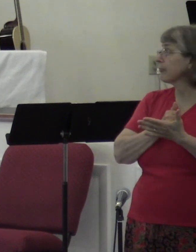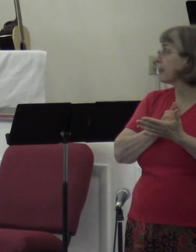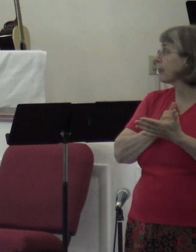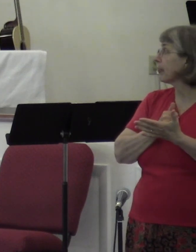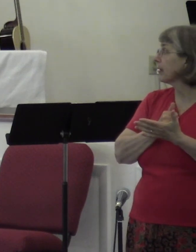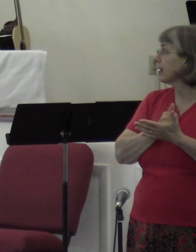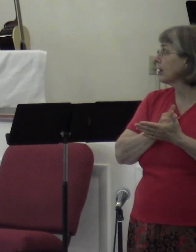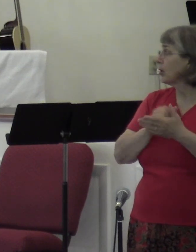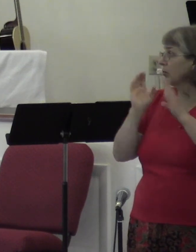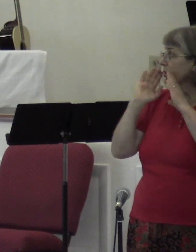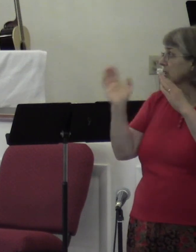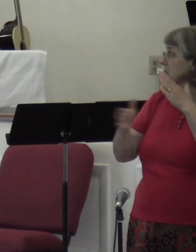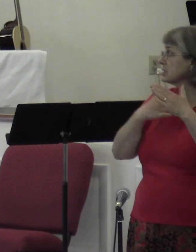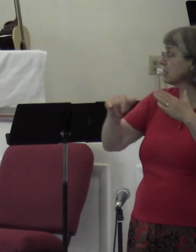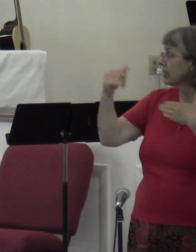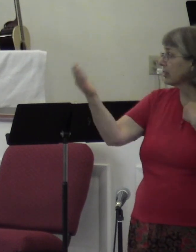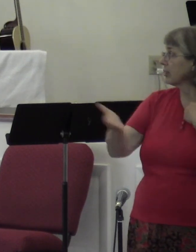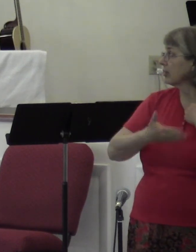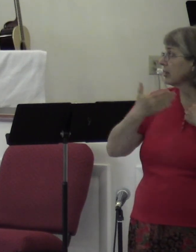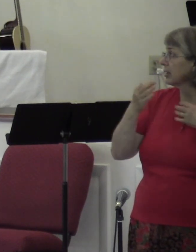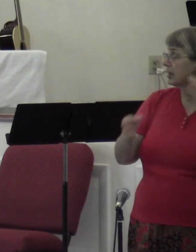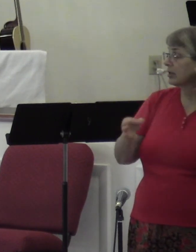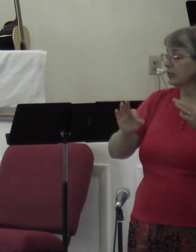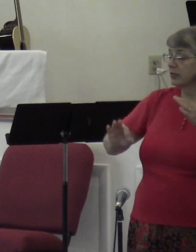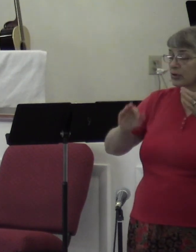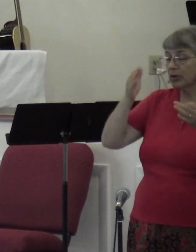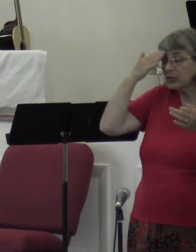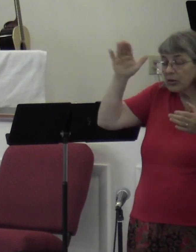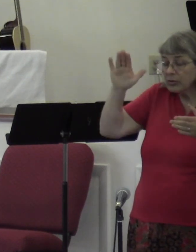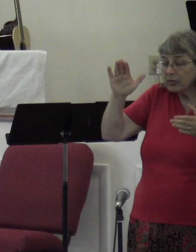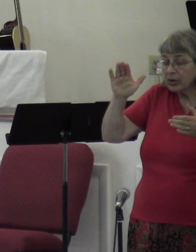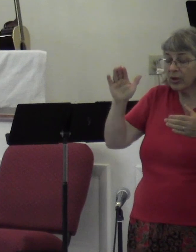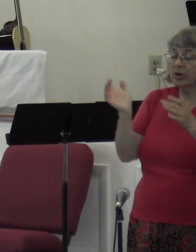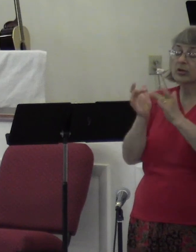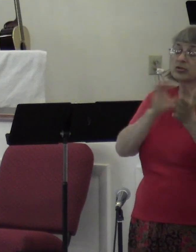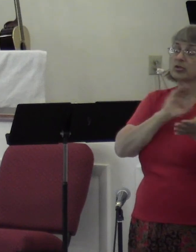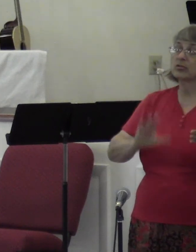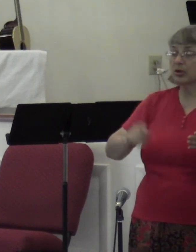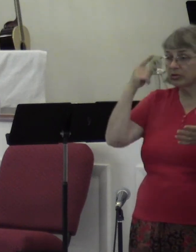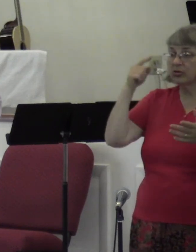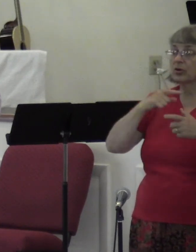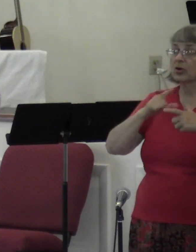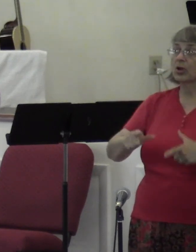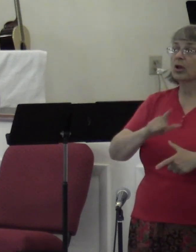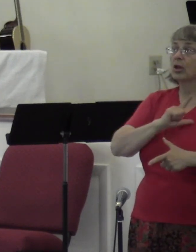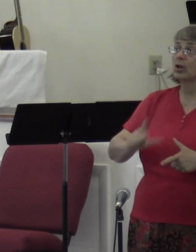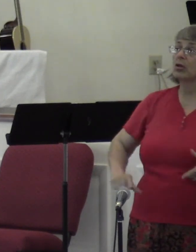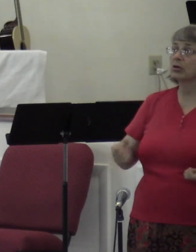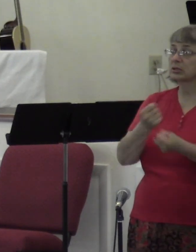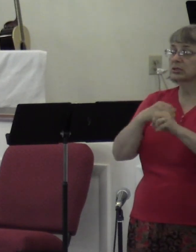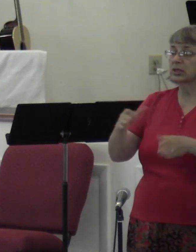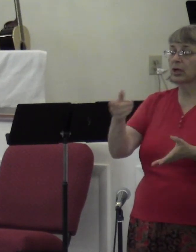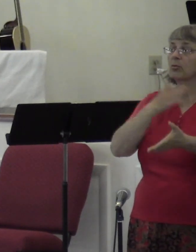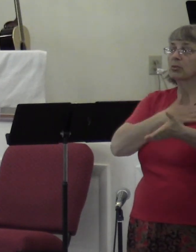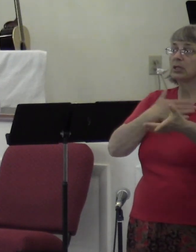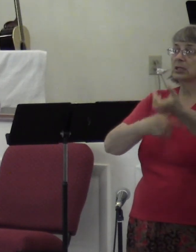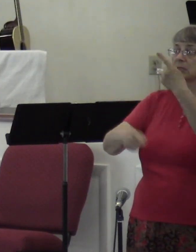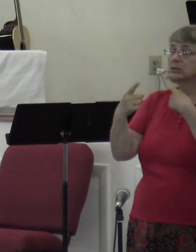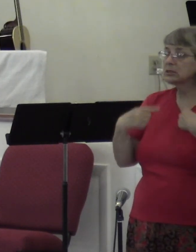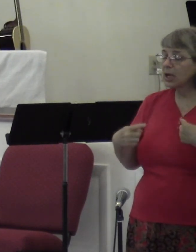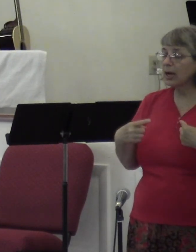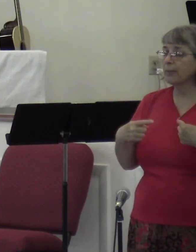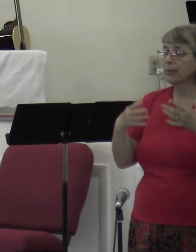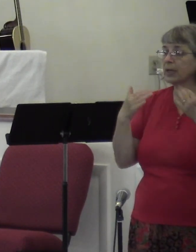We're going to sing a song of invitation. If you do not know Jesus Christ as your Lord and Savior, come and repent and ask Him to come